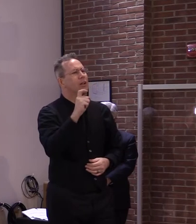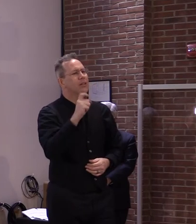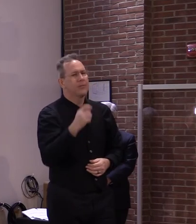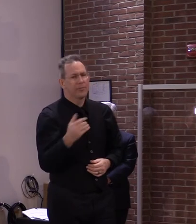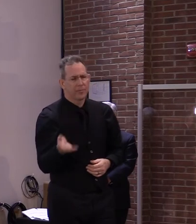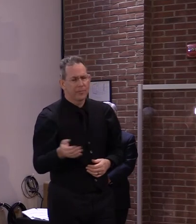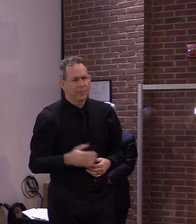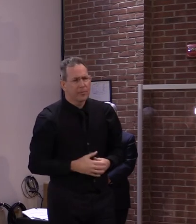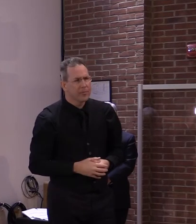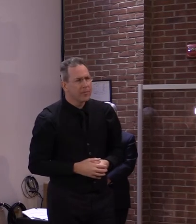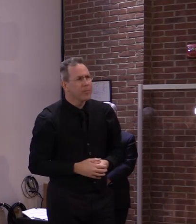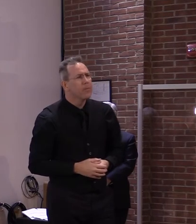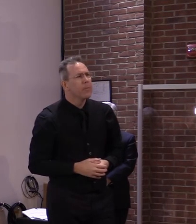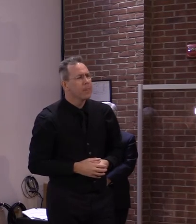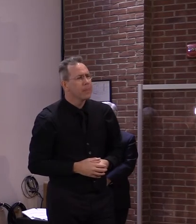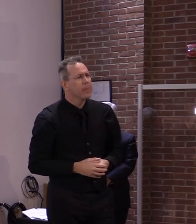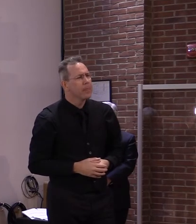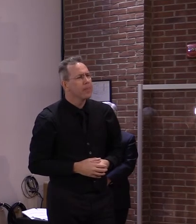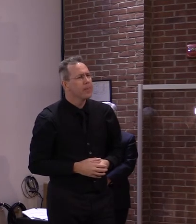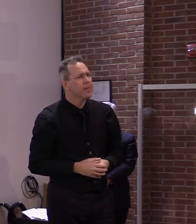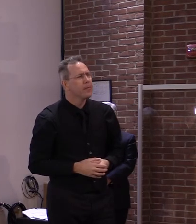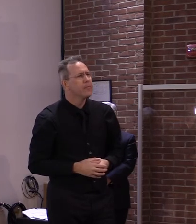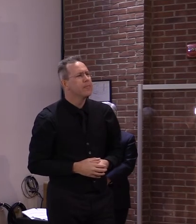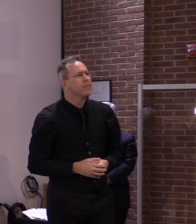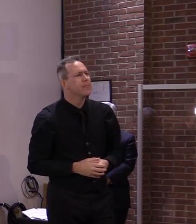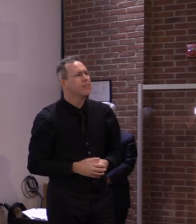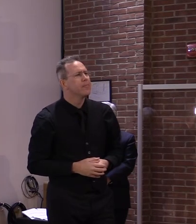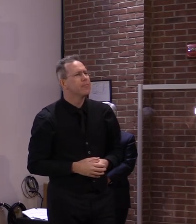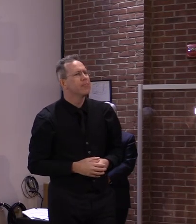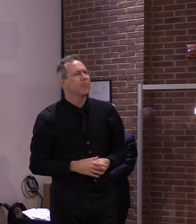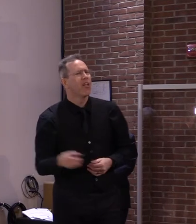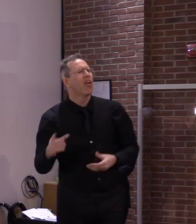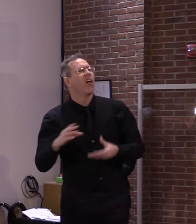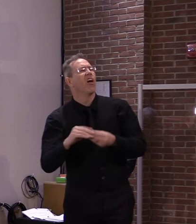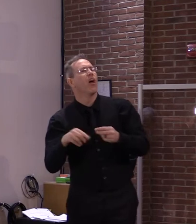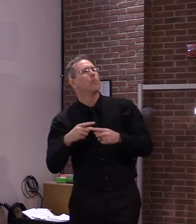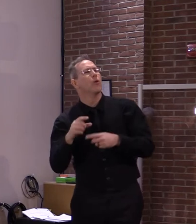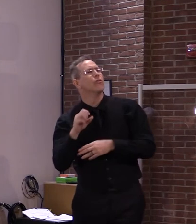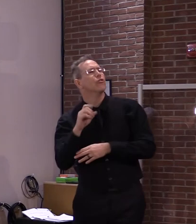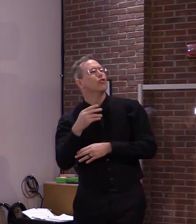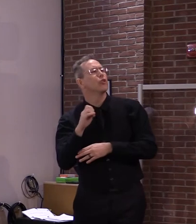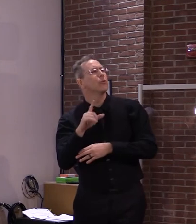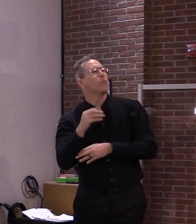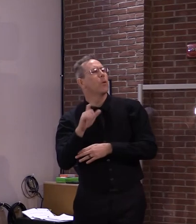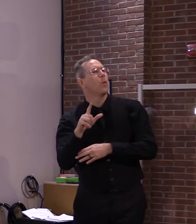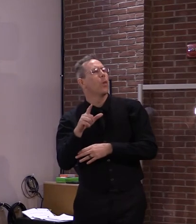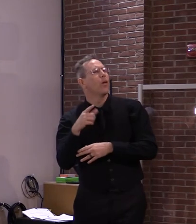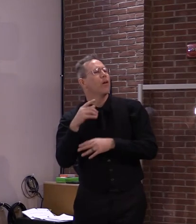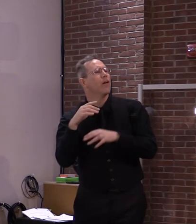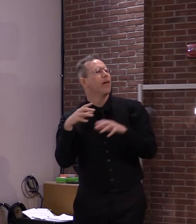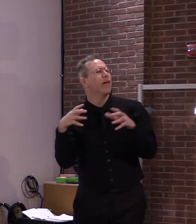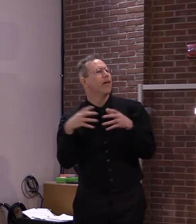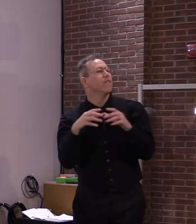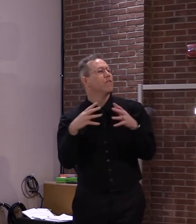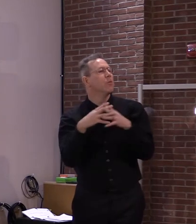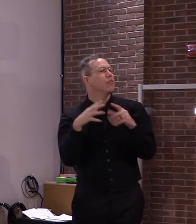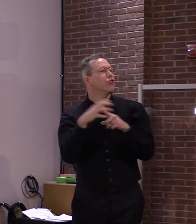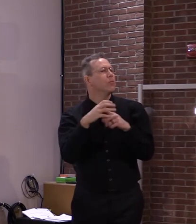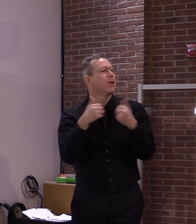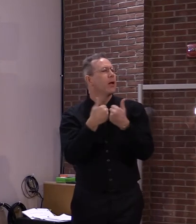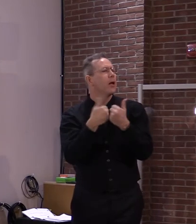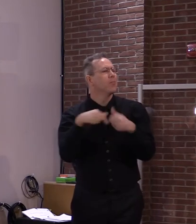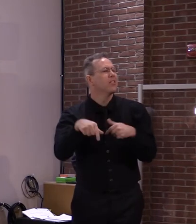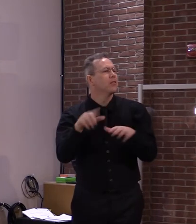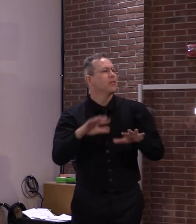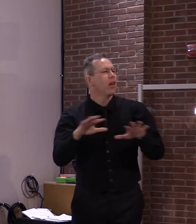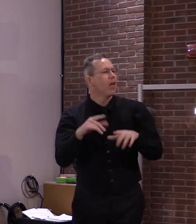hello you all mentioned the super bowl earlier in the press conference and gatherings that could arise from that do you see this period of time as kind of the last